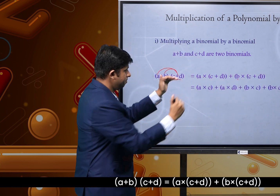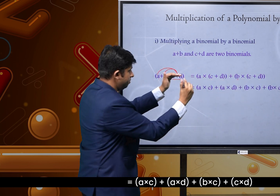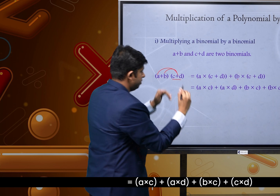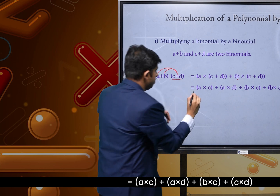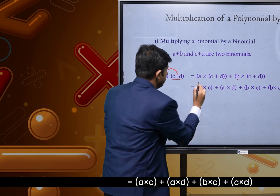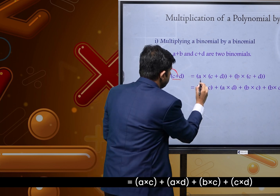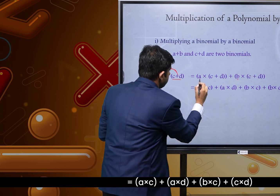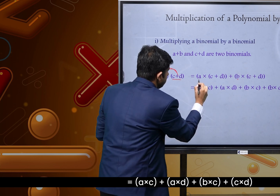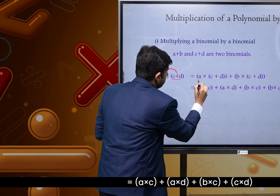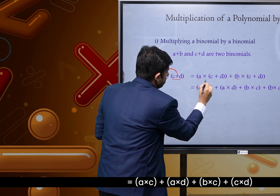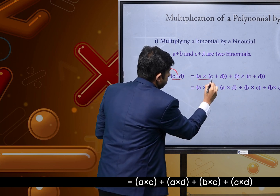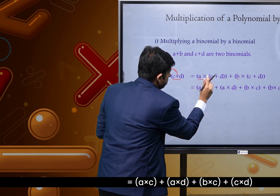Is equal to a into c